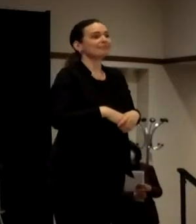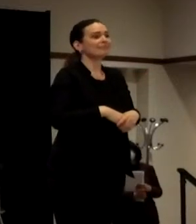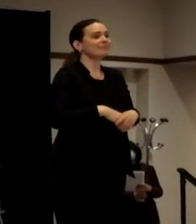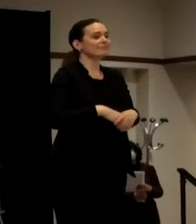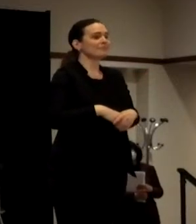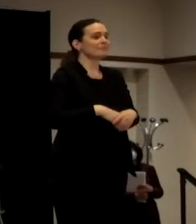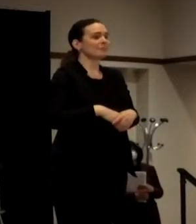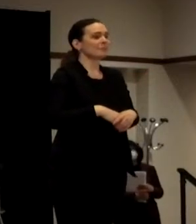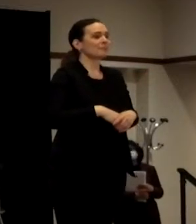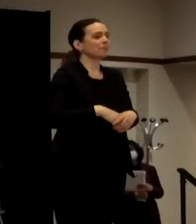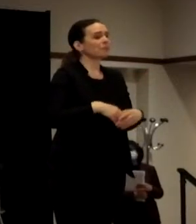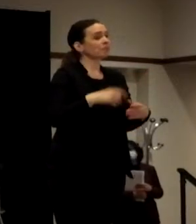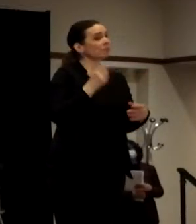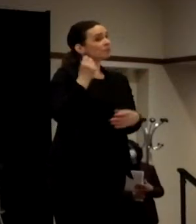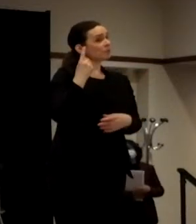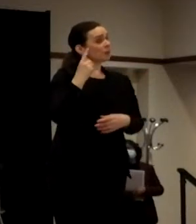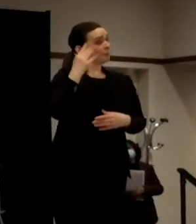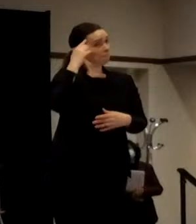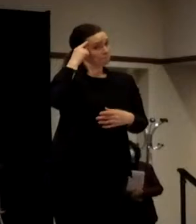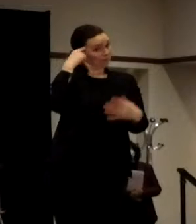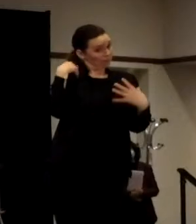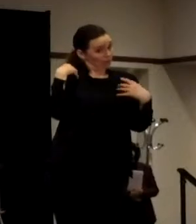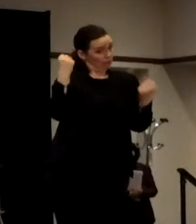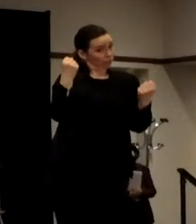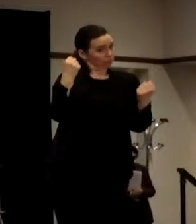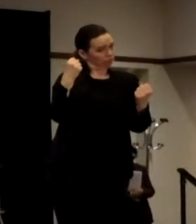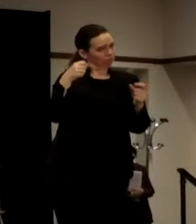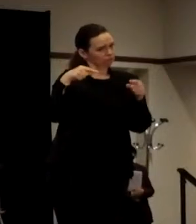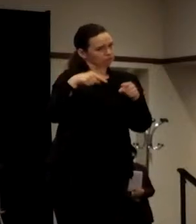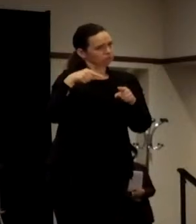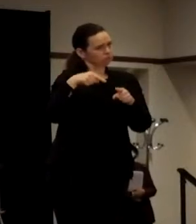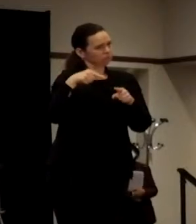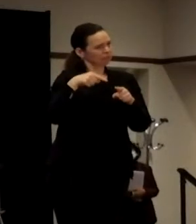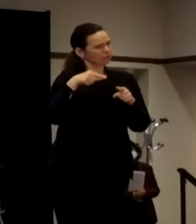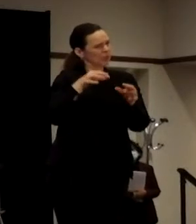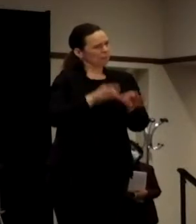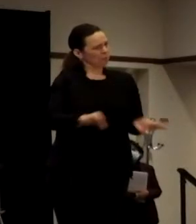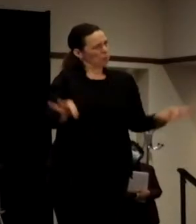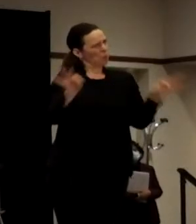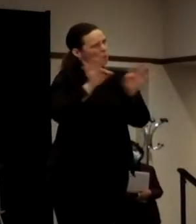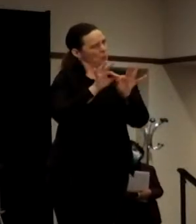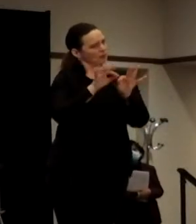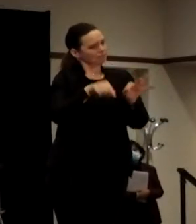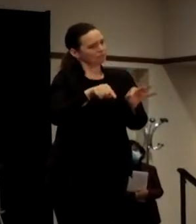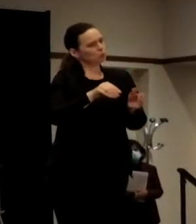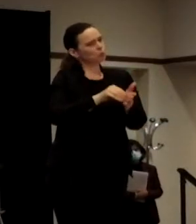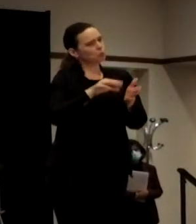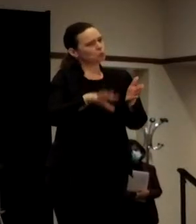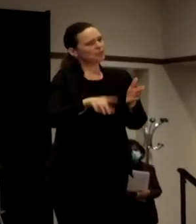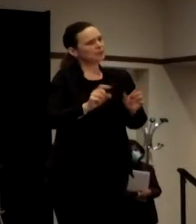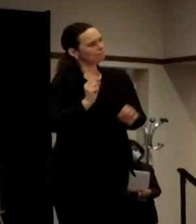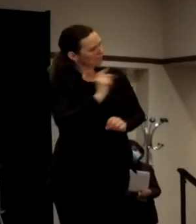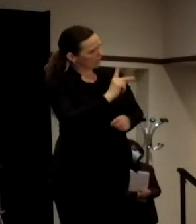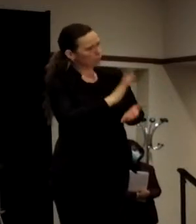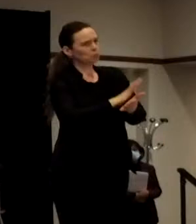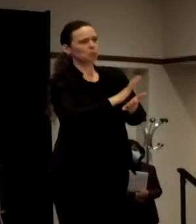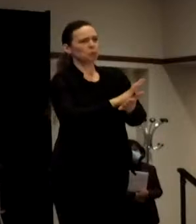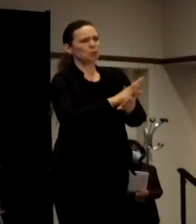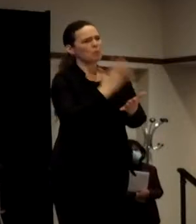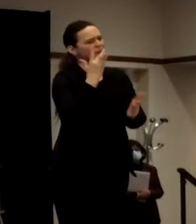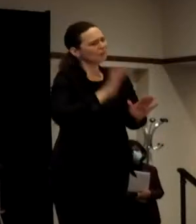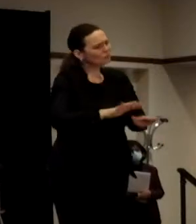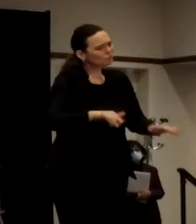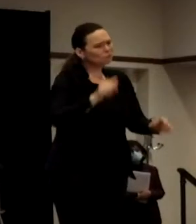more and more evidence compounding on what is happening to our kids related to this pandemic. And when you look